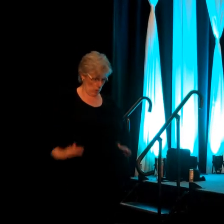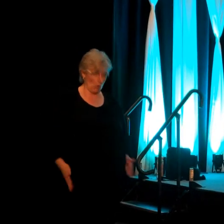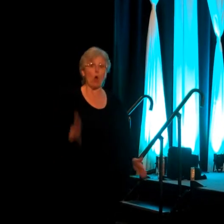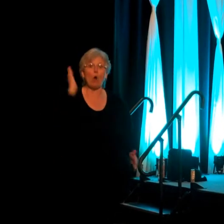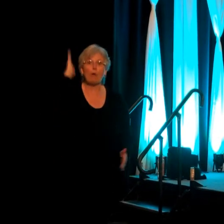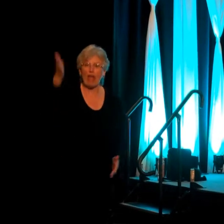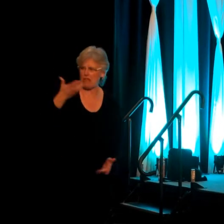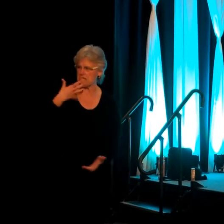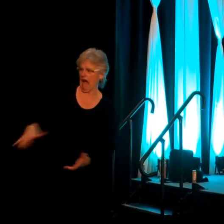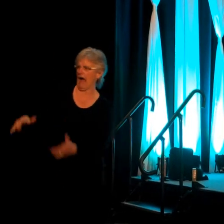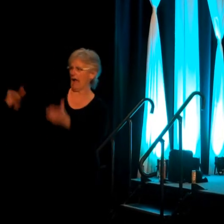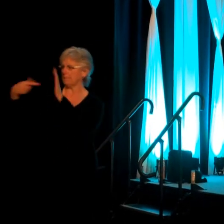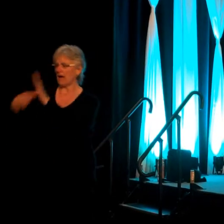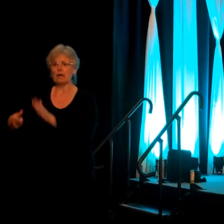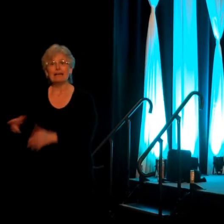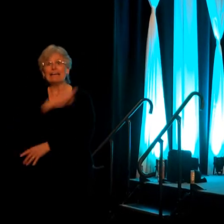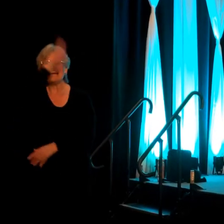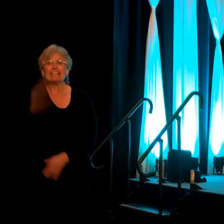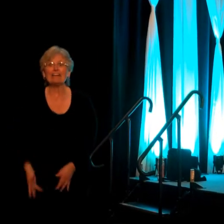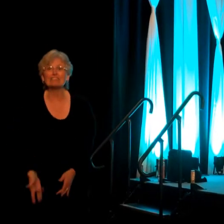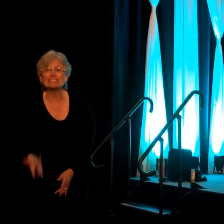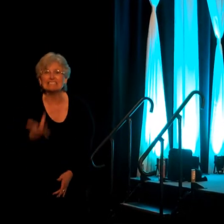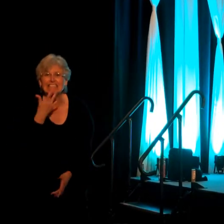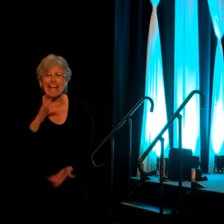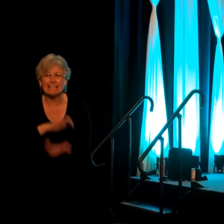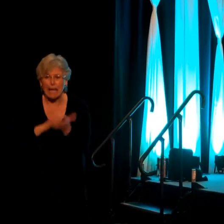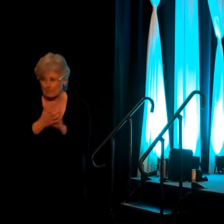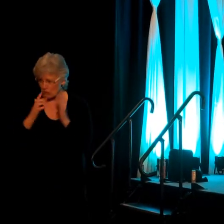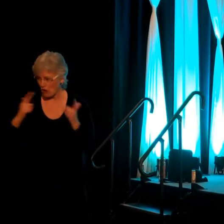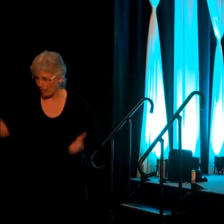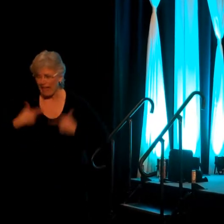this hot model who's never even tasted a burger.